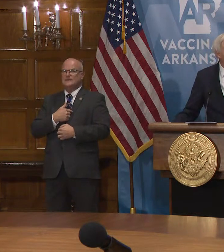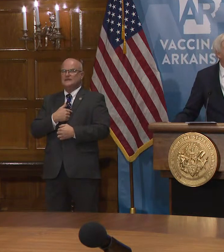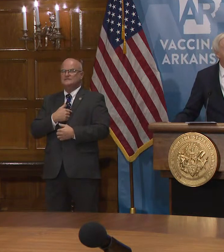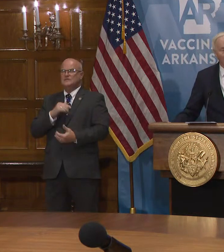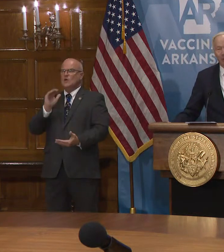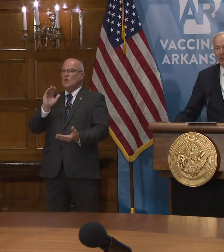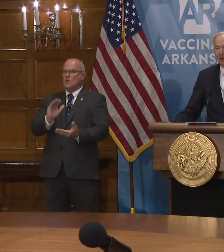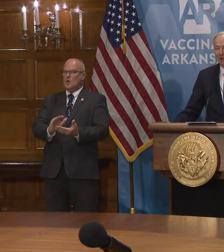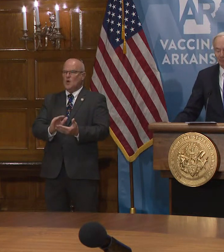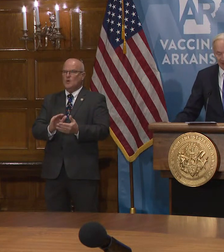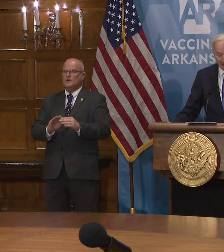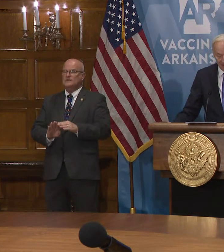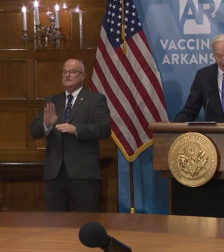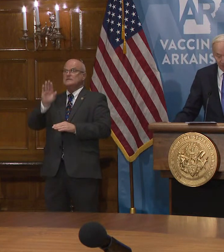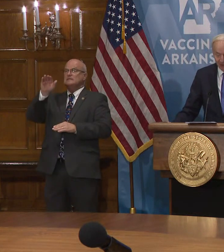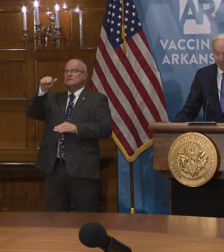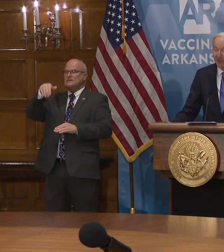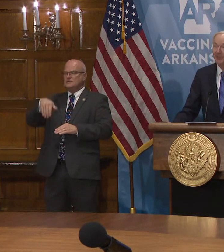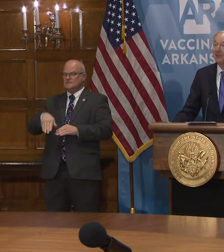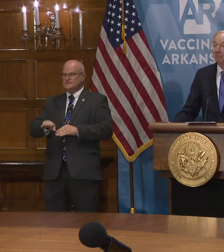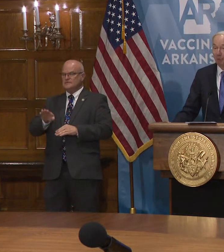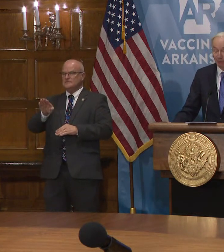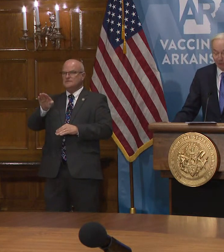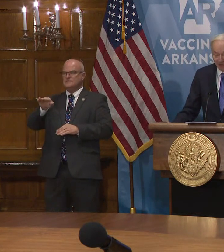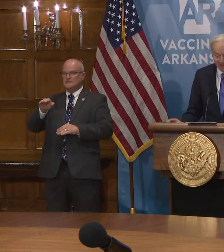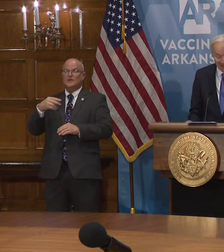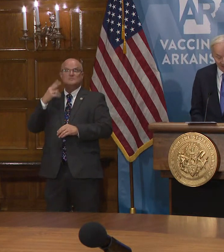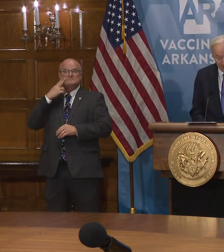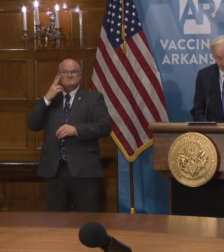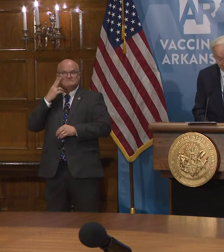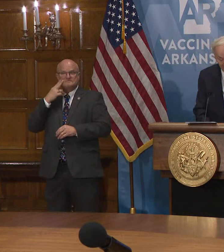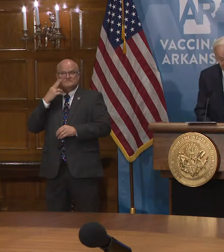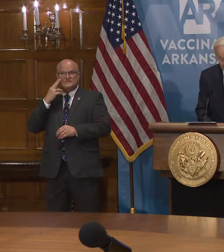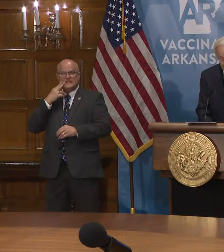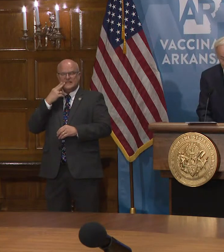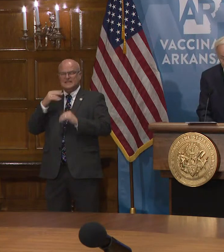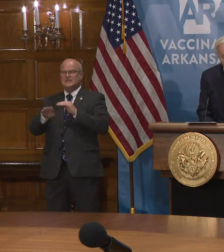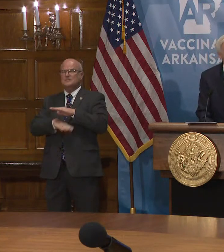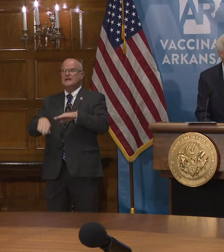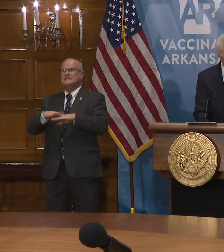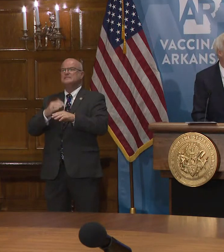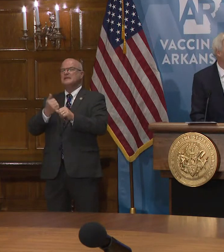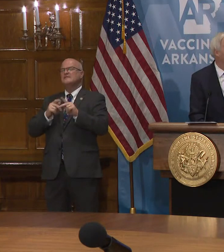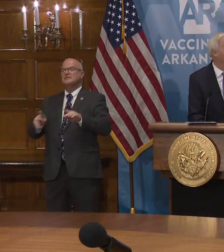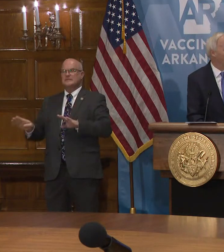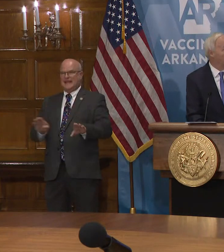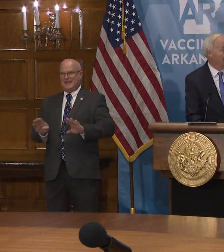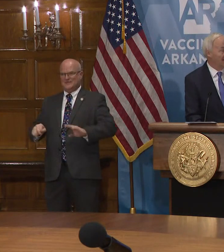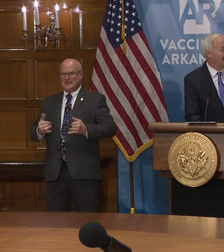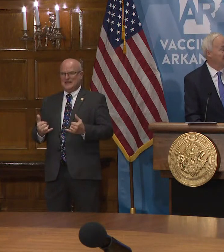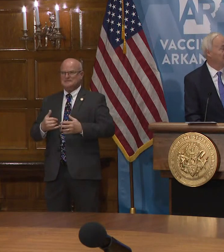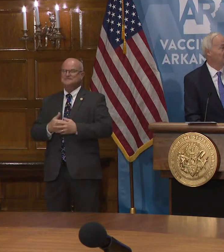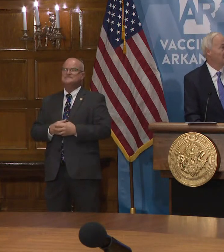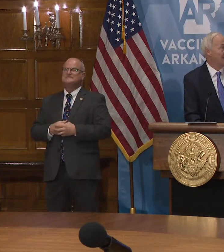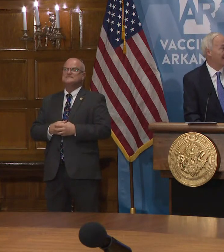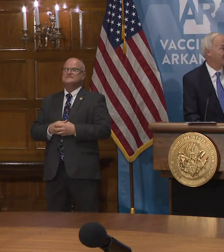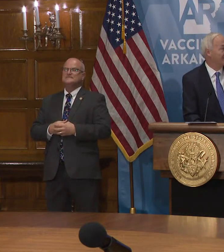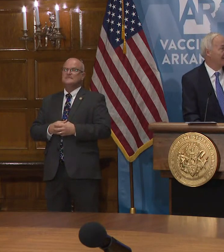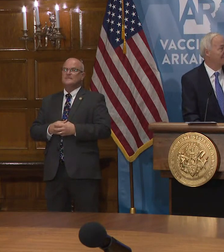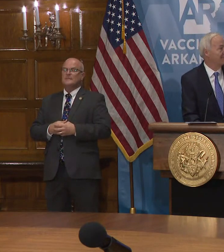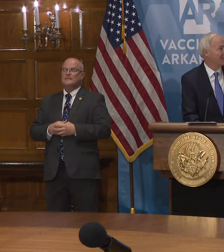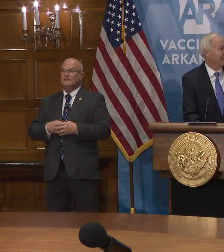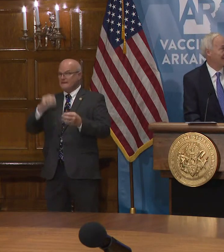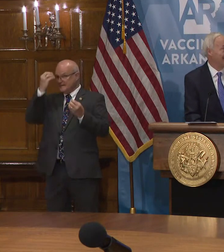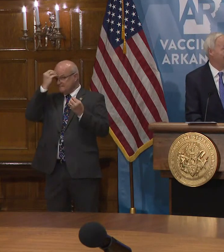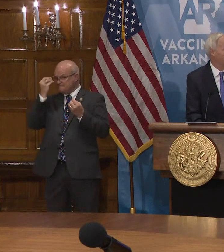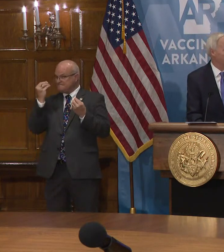in terms of where we are going to be during this winter month. But we will see, and it's based upon everyone's behavior. Again, just a reminder